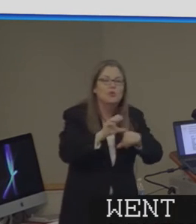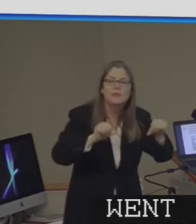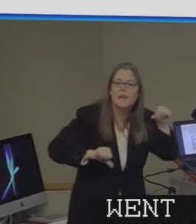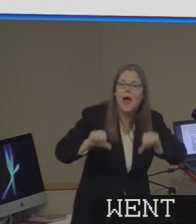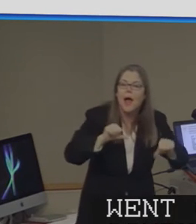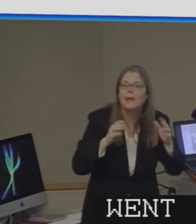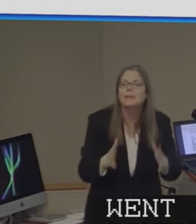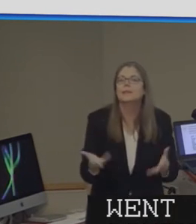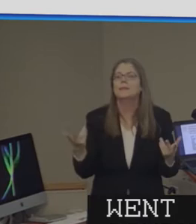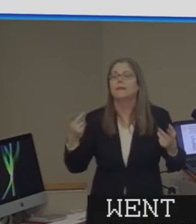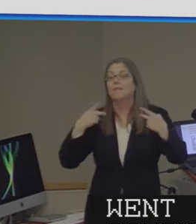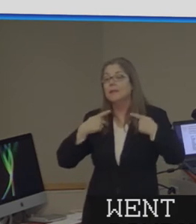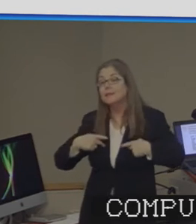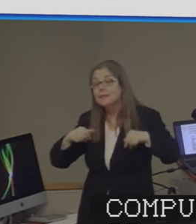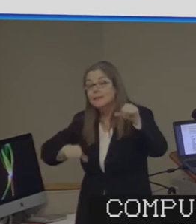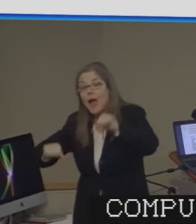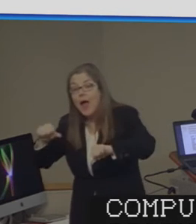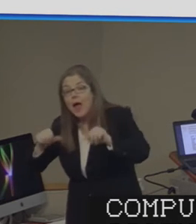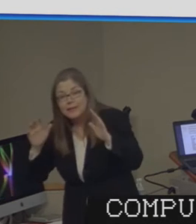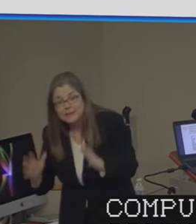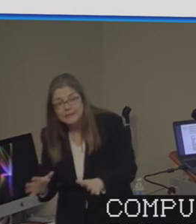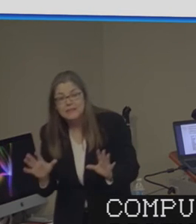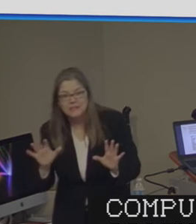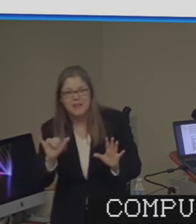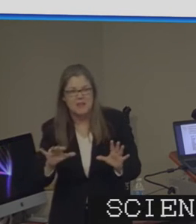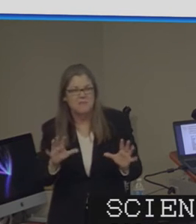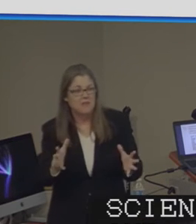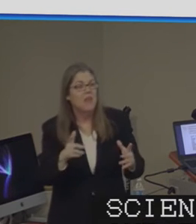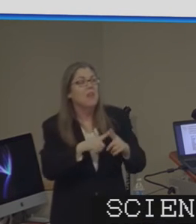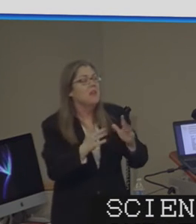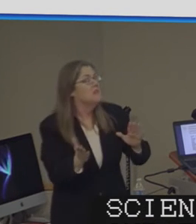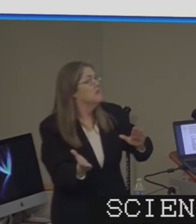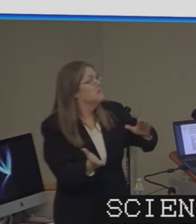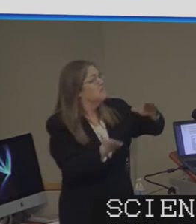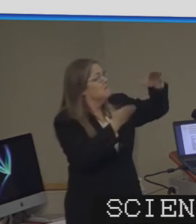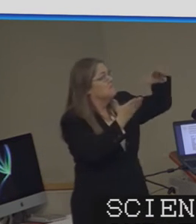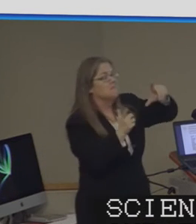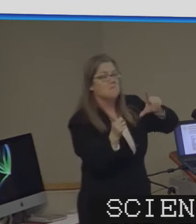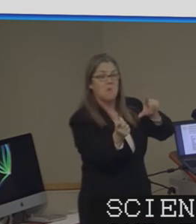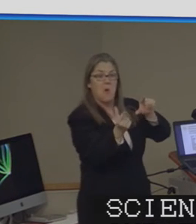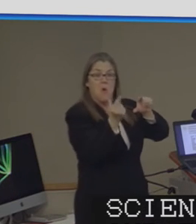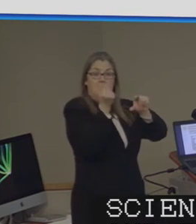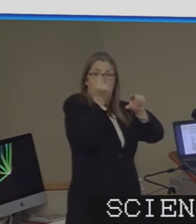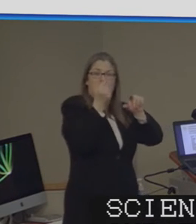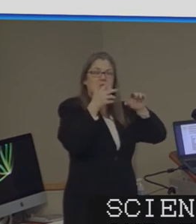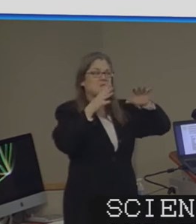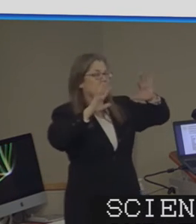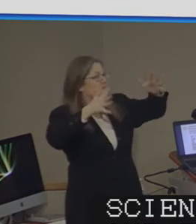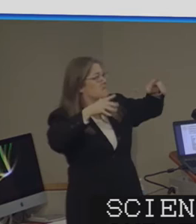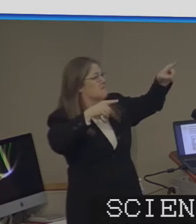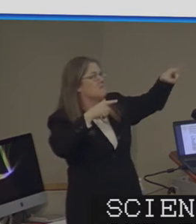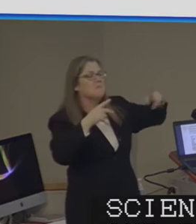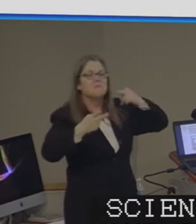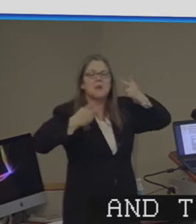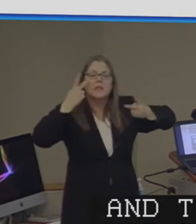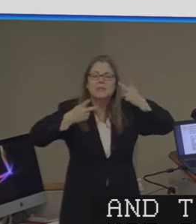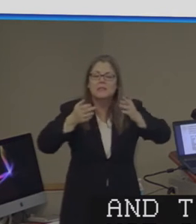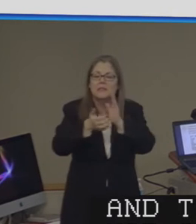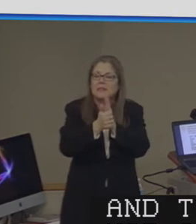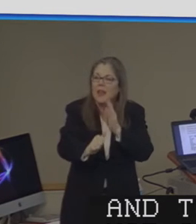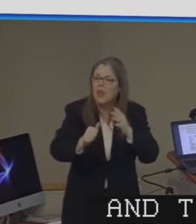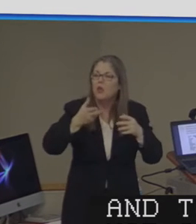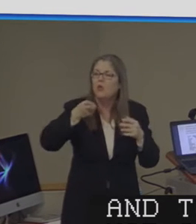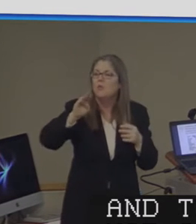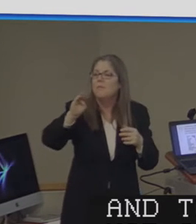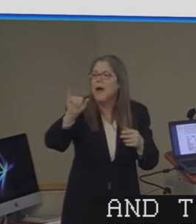forth. And the people with the medium, not so outstanding spatial skills are the humanities